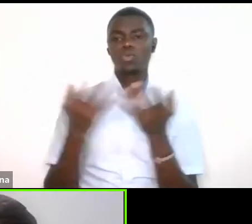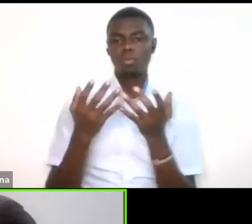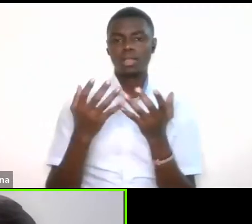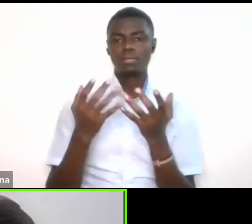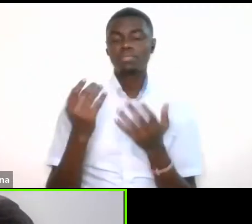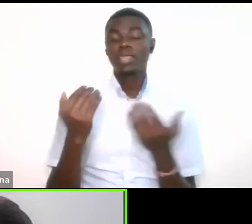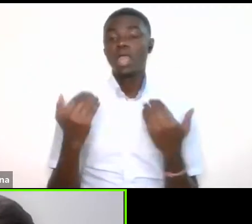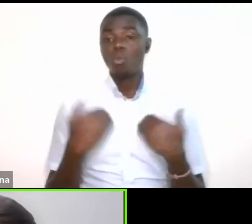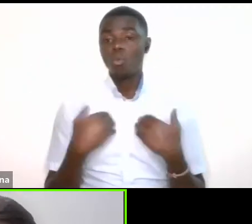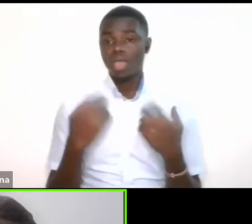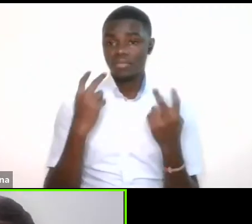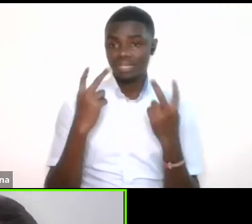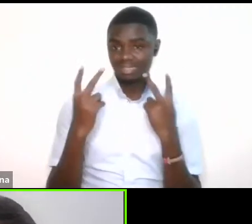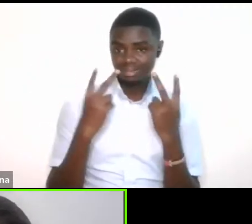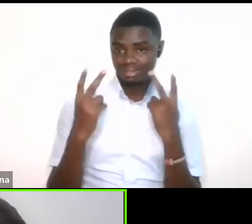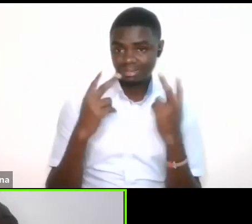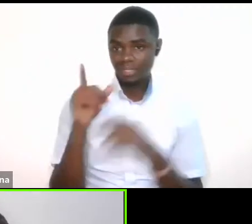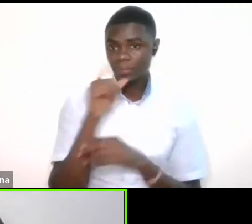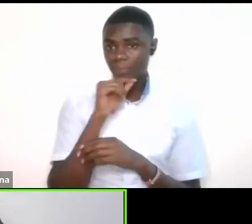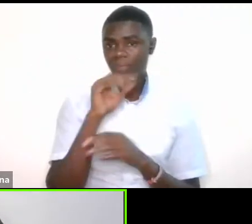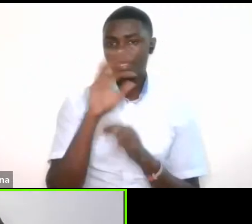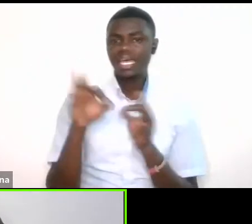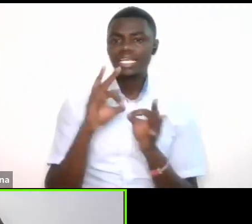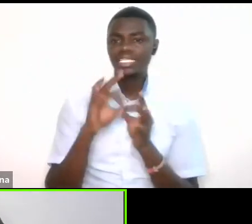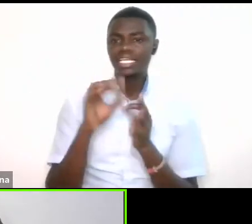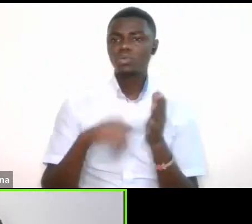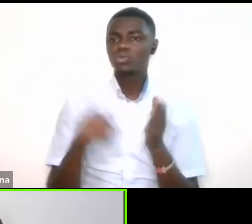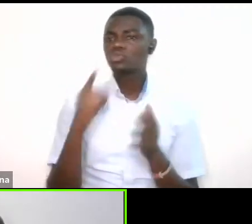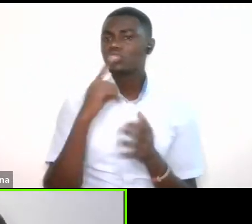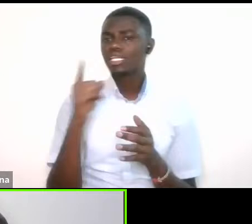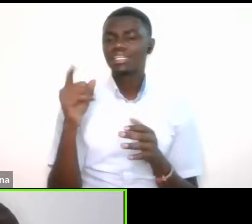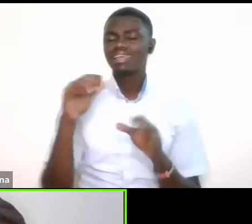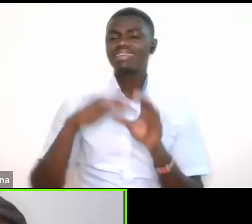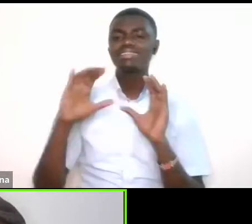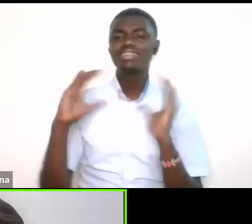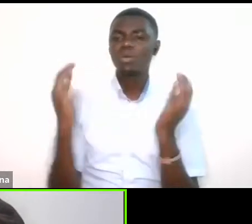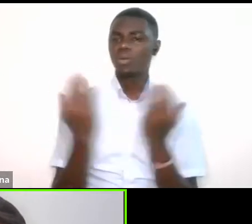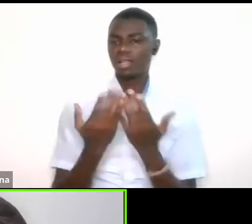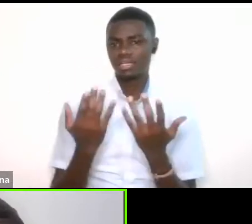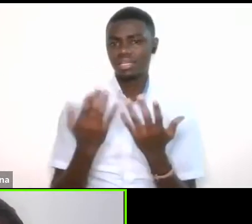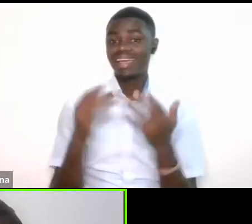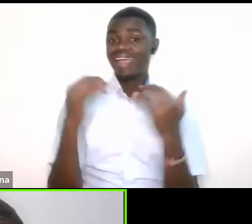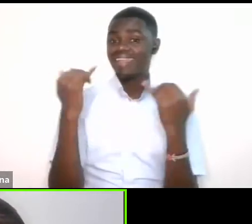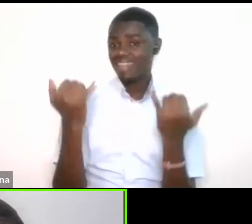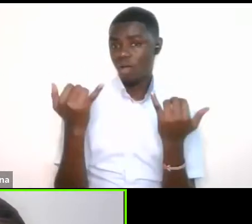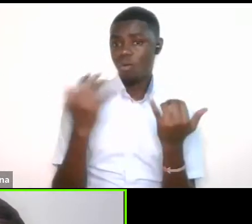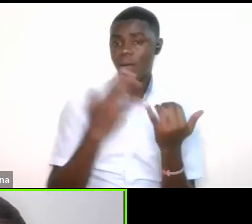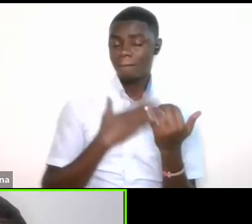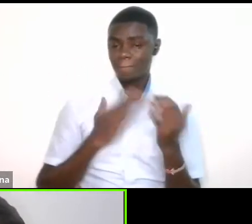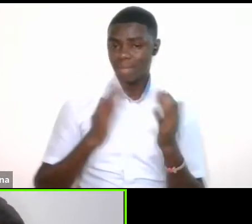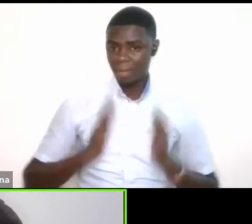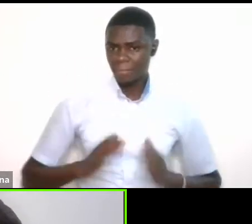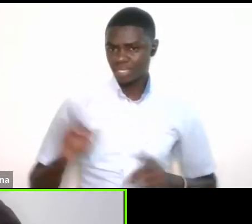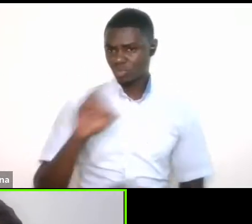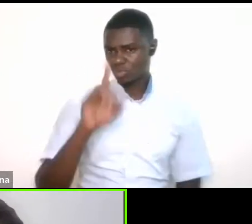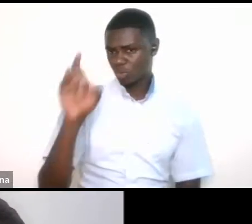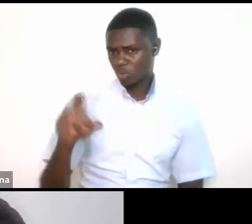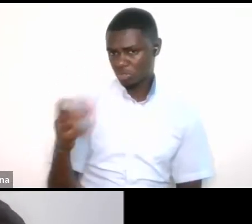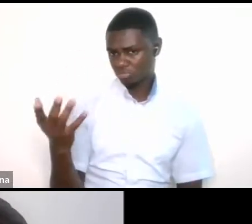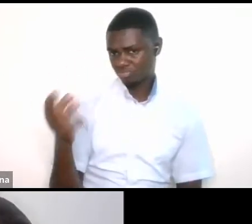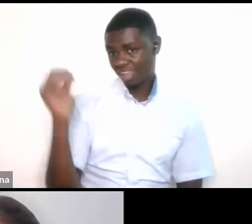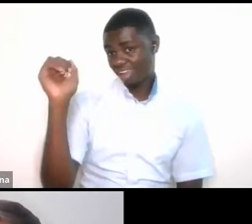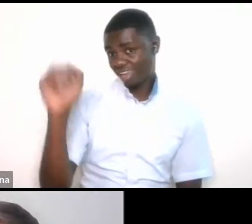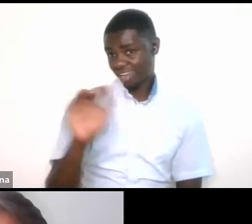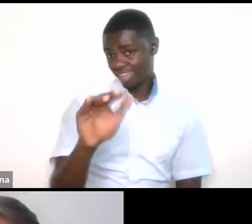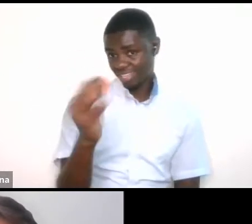seen exactly what you said around the world. And now my personal question, can I make it, Dr. Sigamoni?